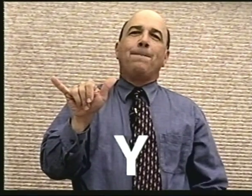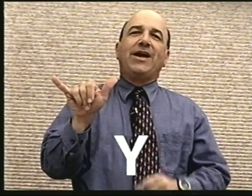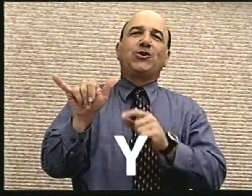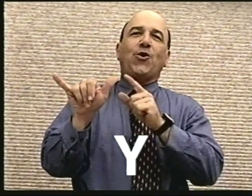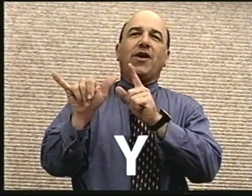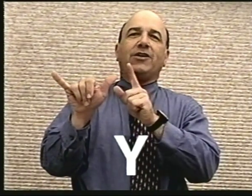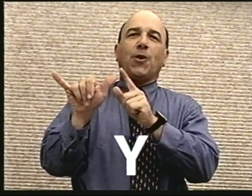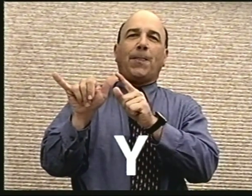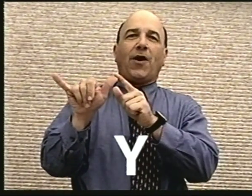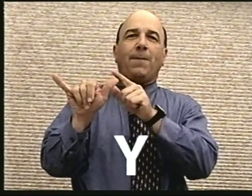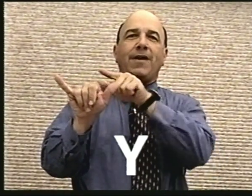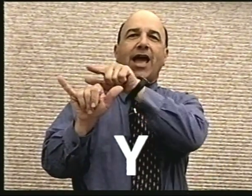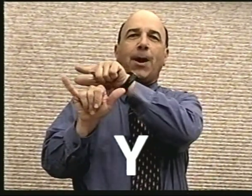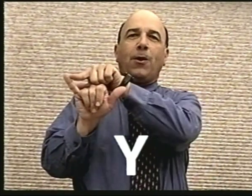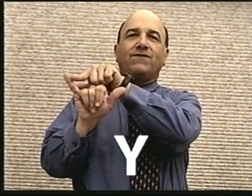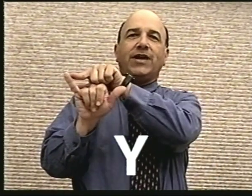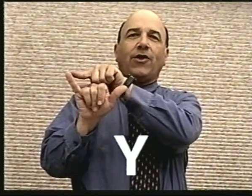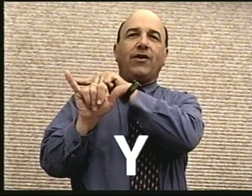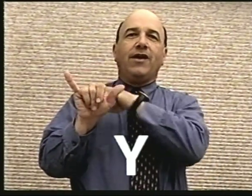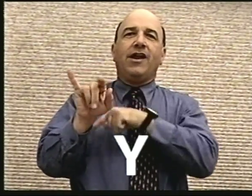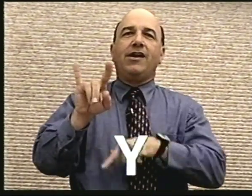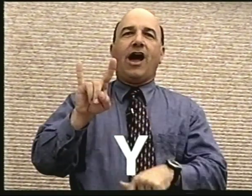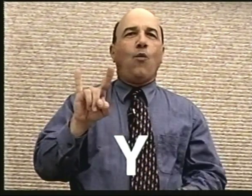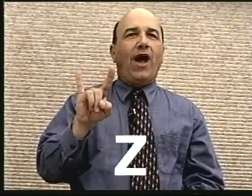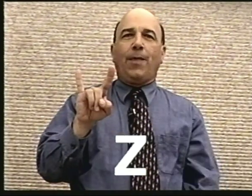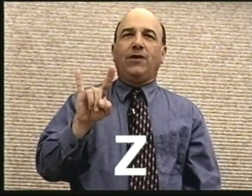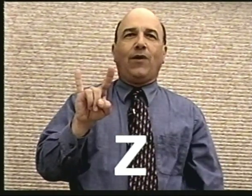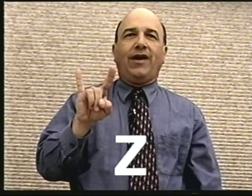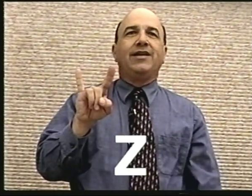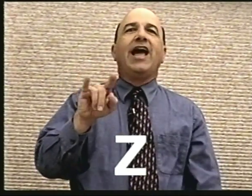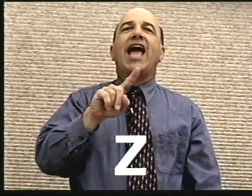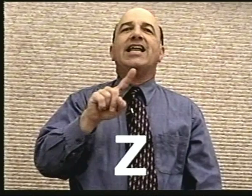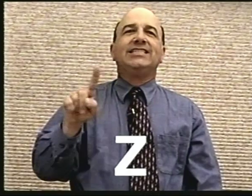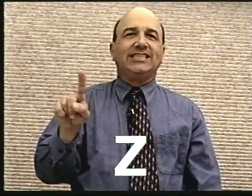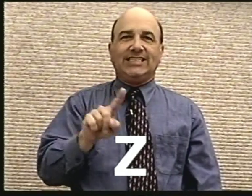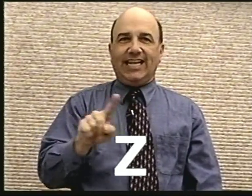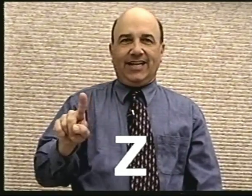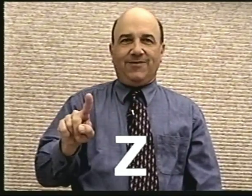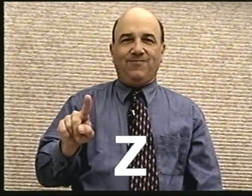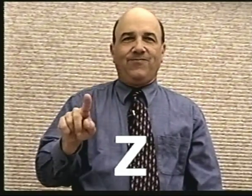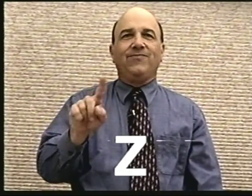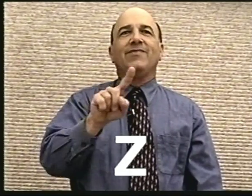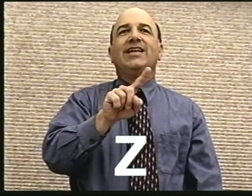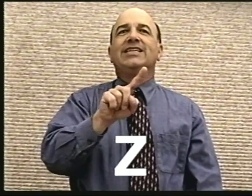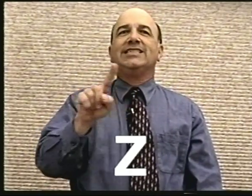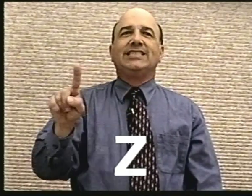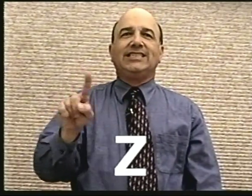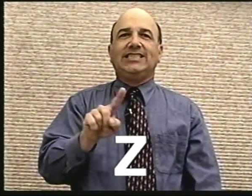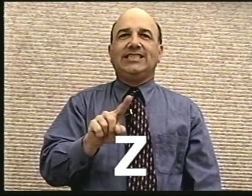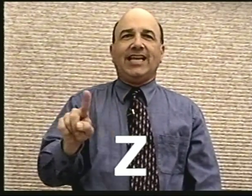Make sure it's your thumb and middle finger, not Y this way. And Z. Z.